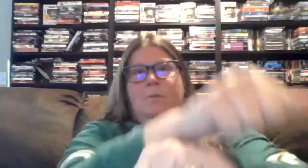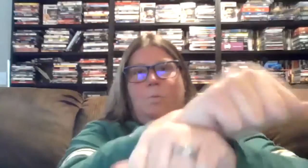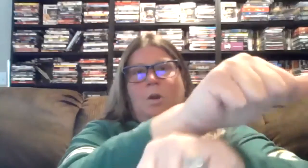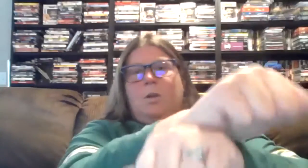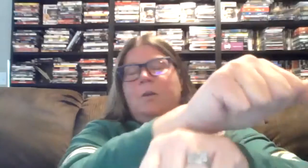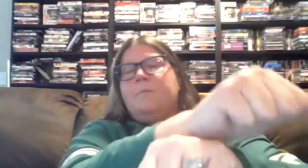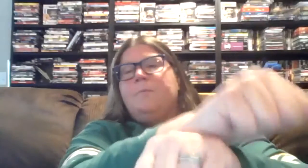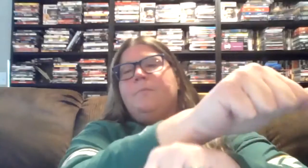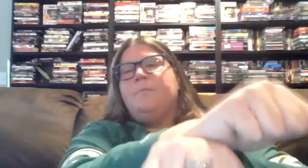Work.